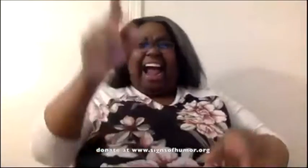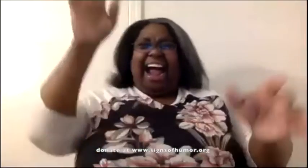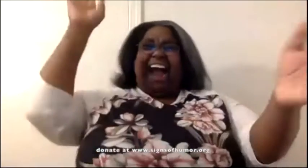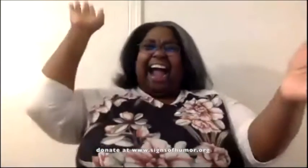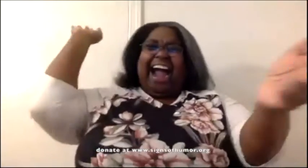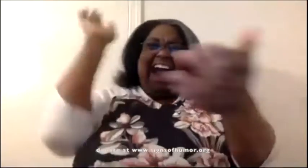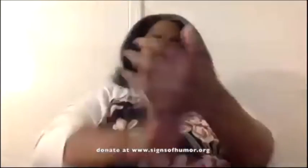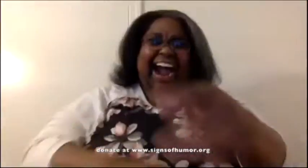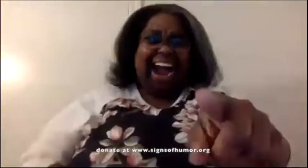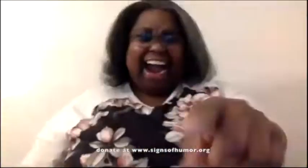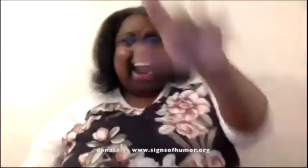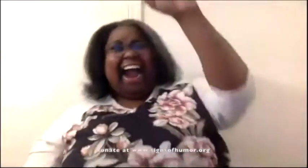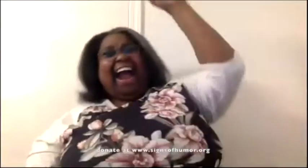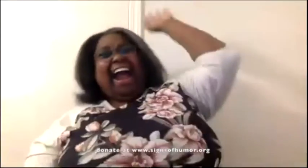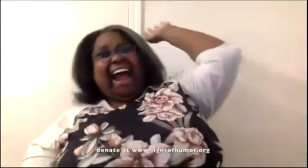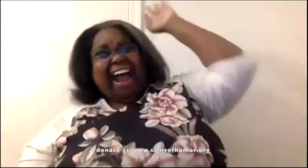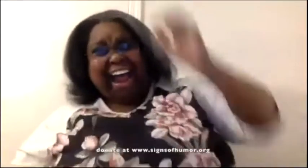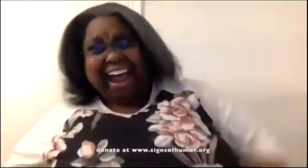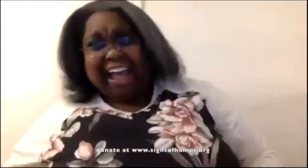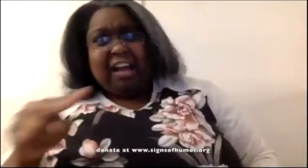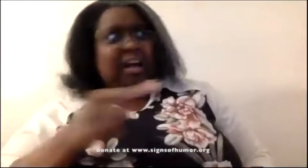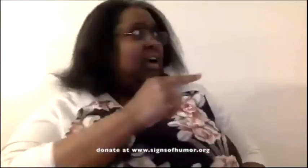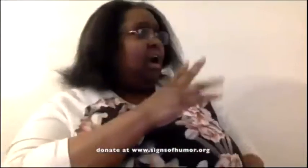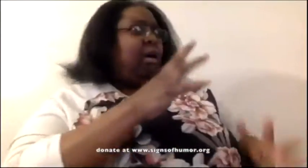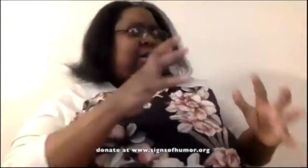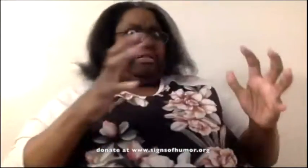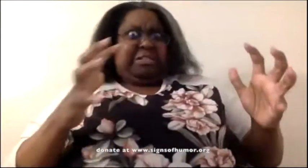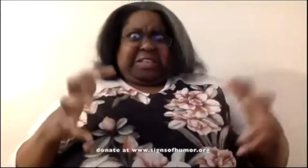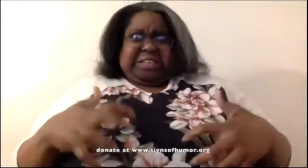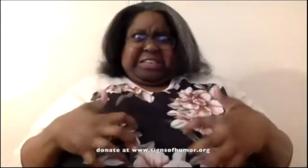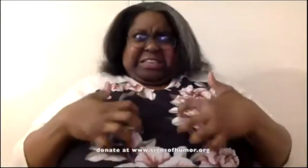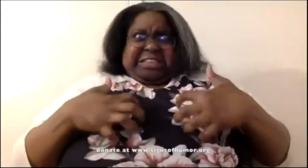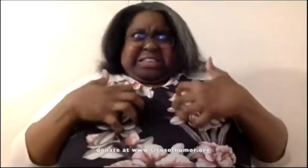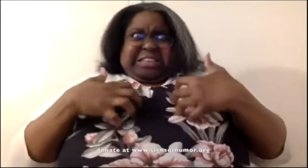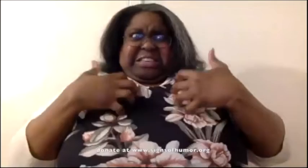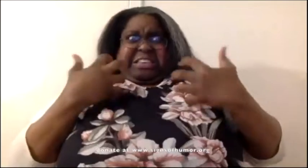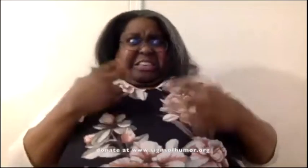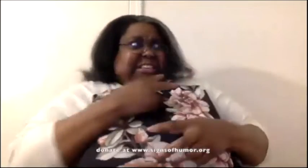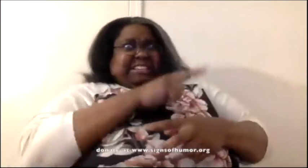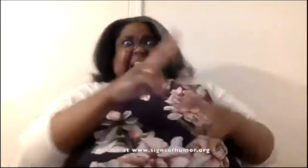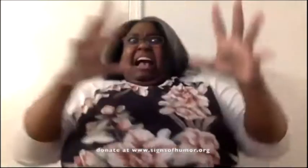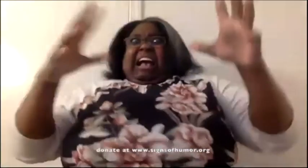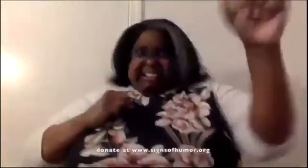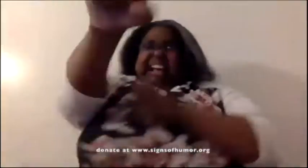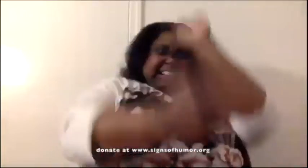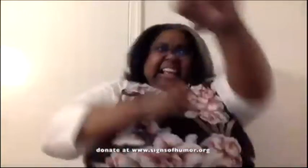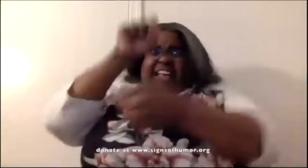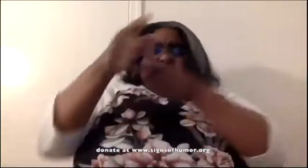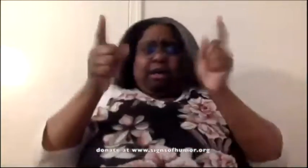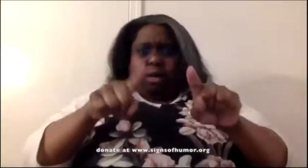back and my sisters are dying with laughter. And I'm thinking, you gotta be kidding me. So